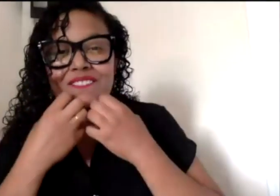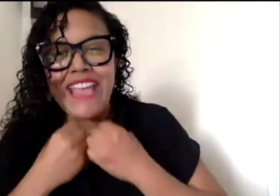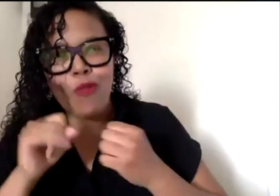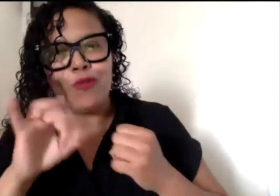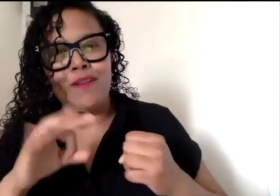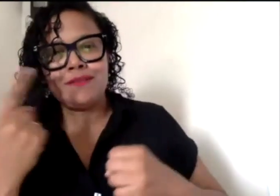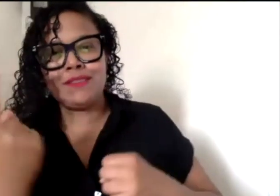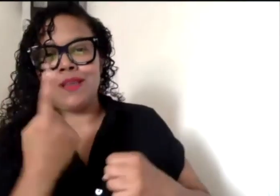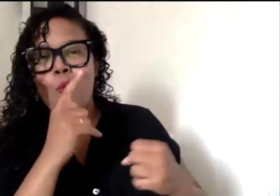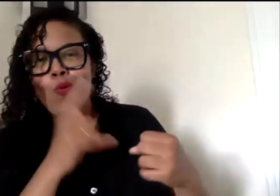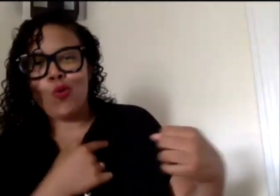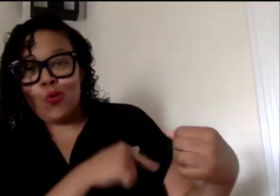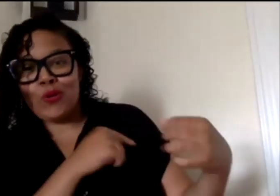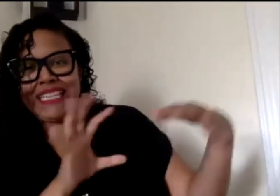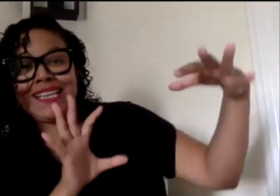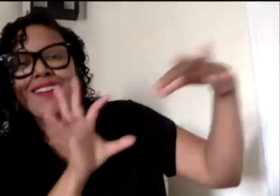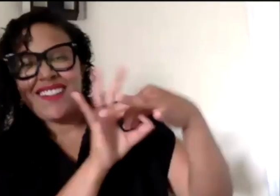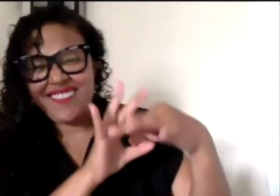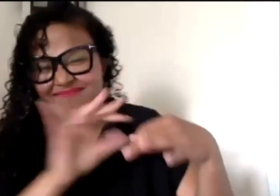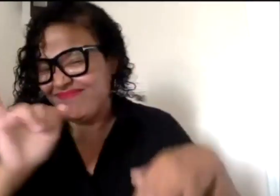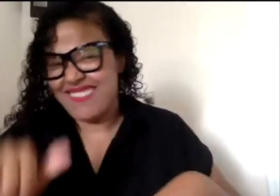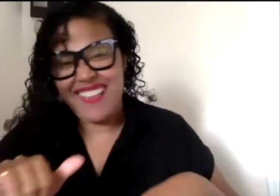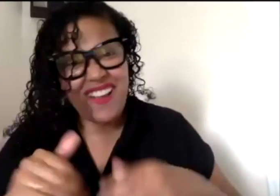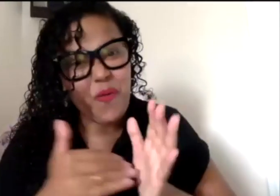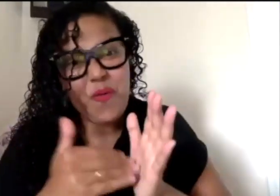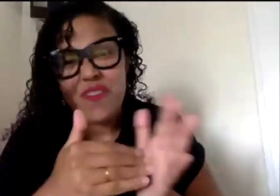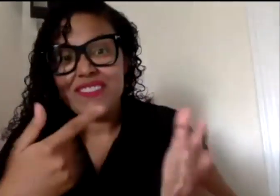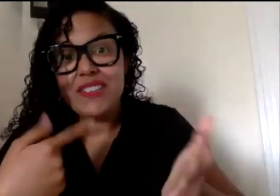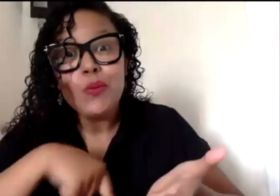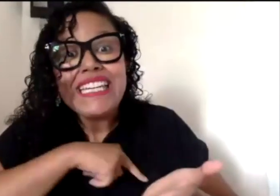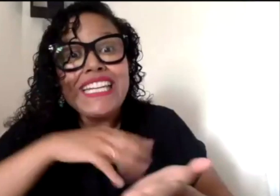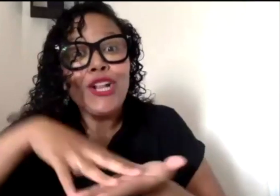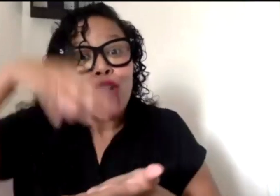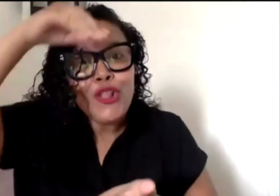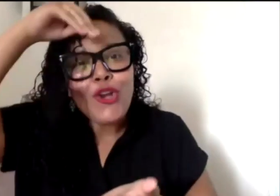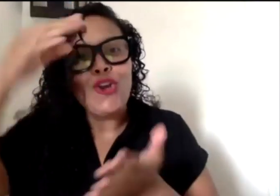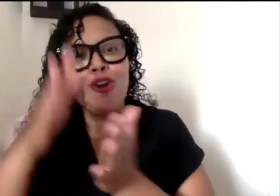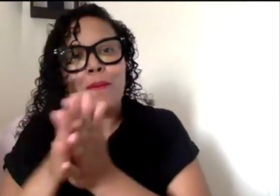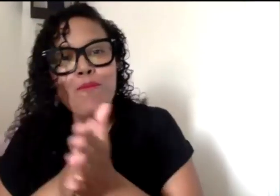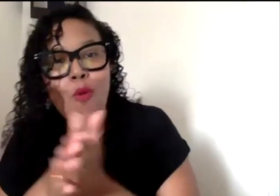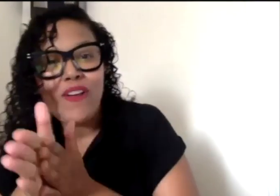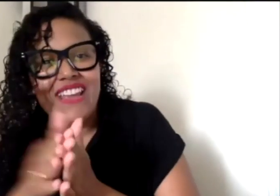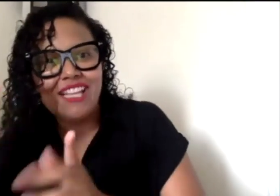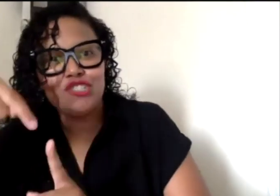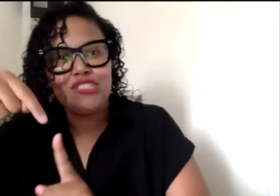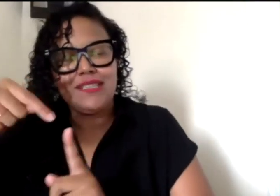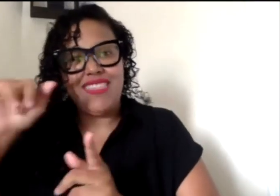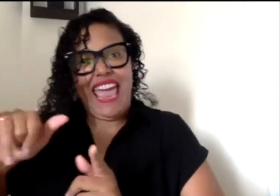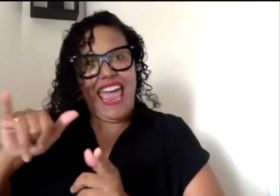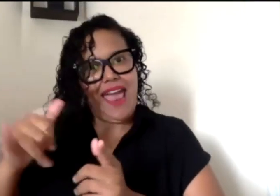we want to think about someone who we valued. We can